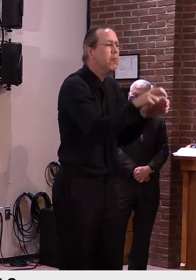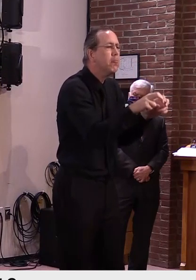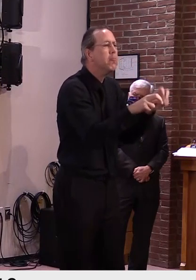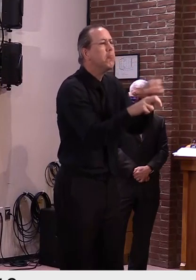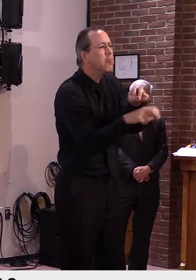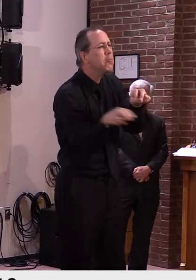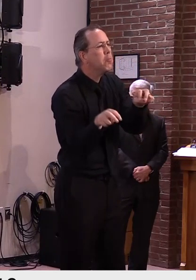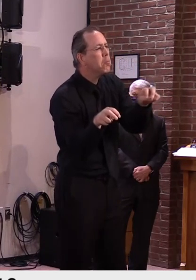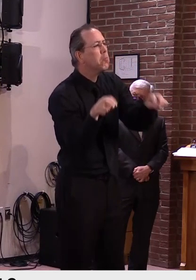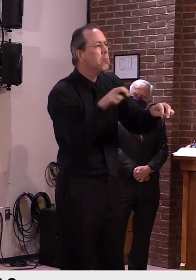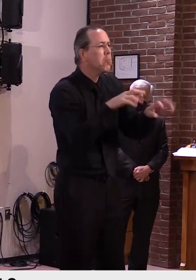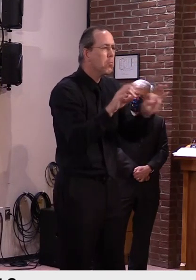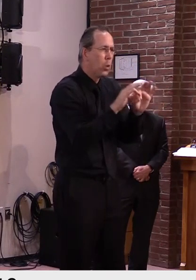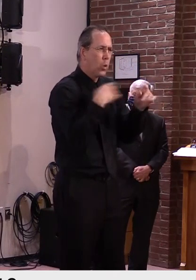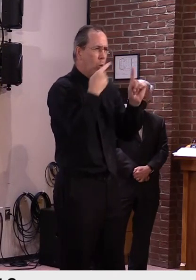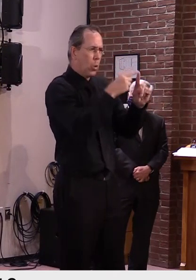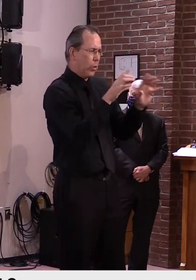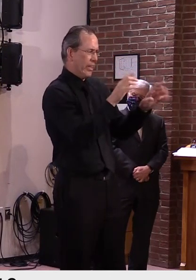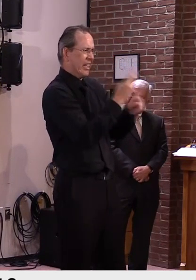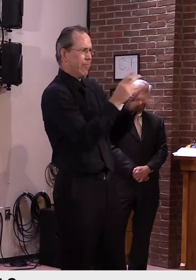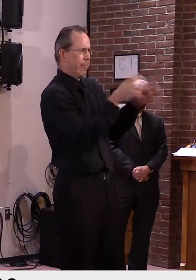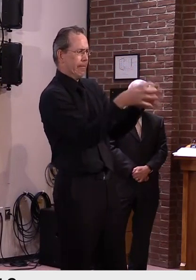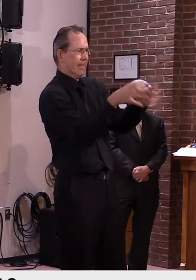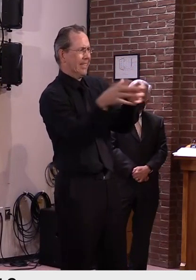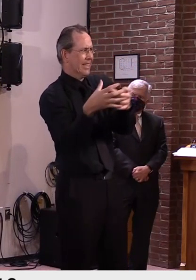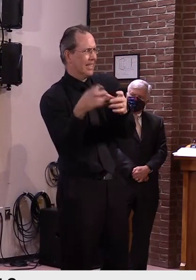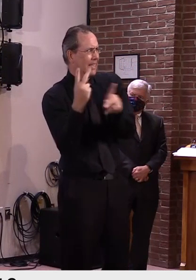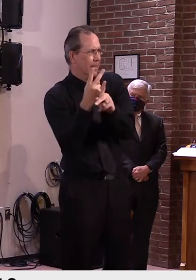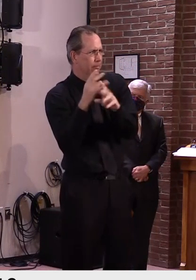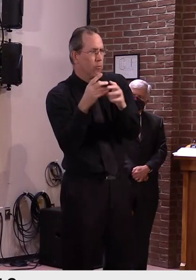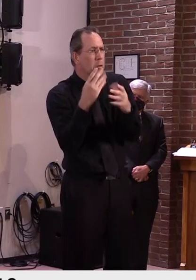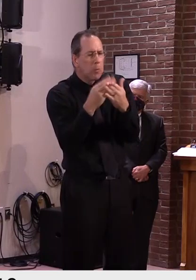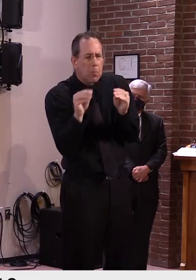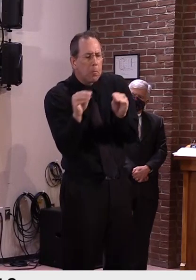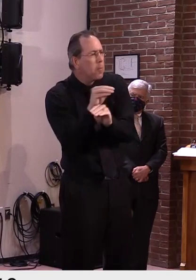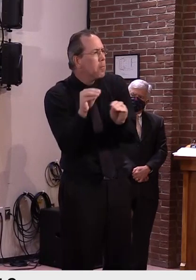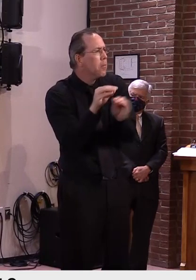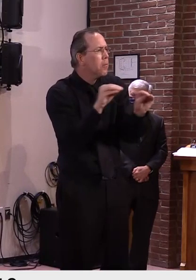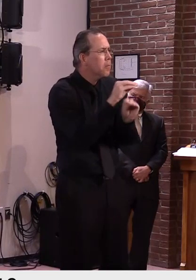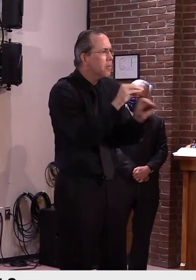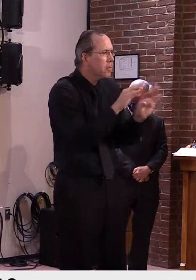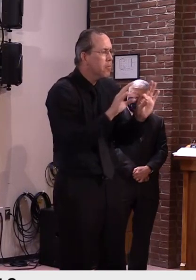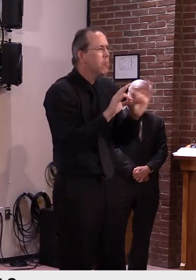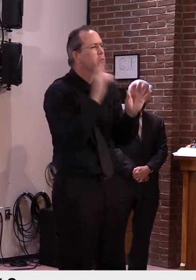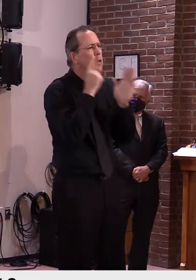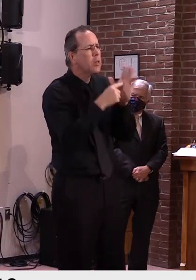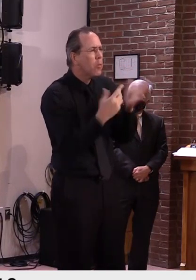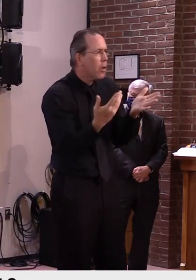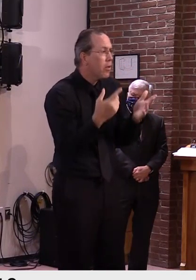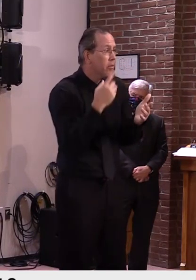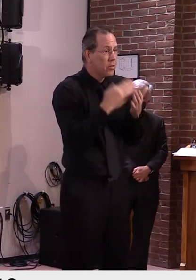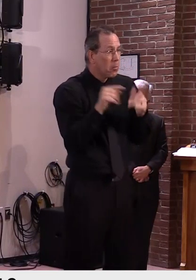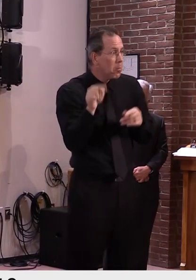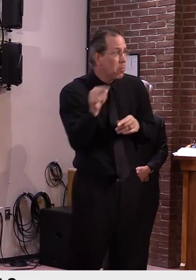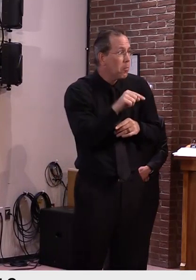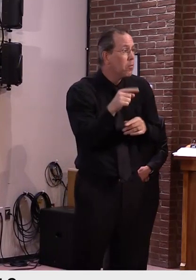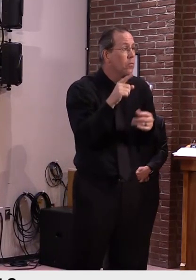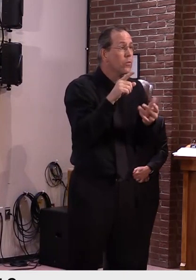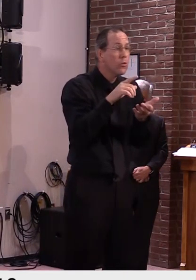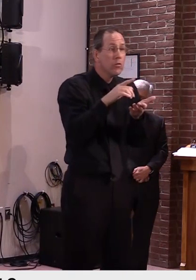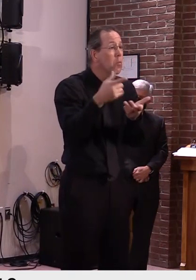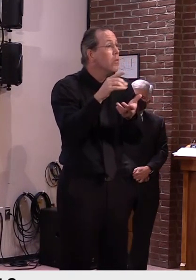three. This will provide additional flexibility for grouping students by academic subject, which is a very important consideration, particularly for high schools.